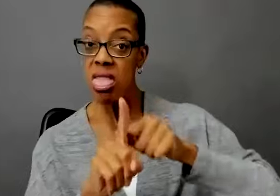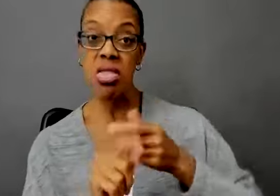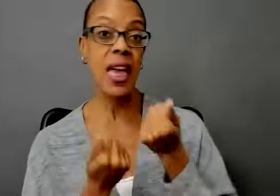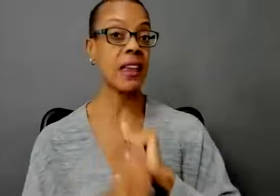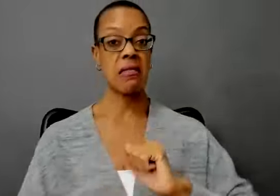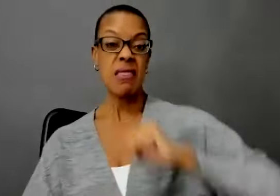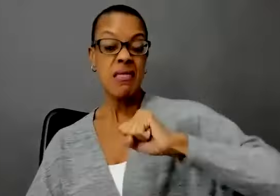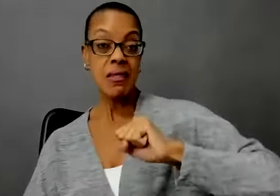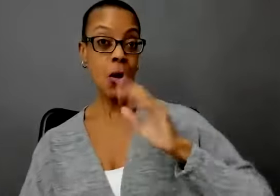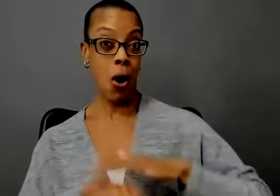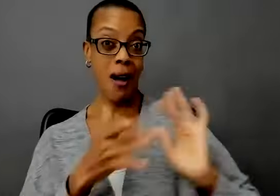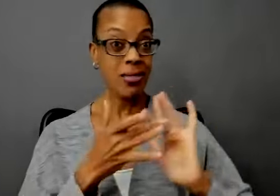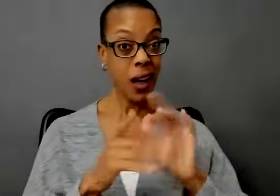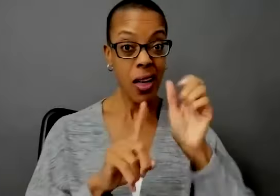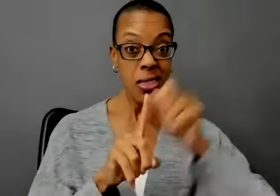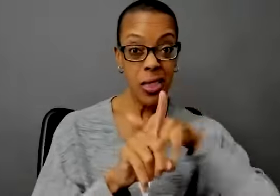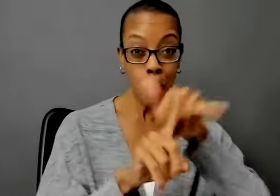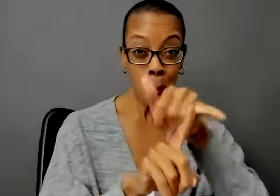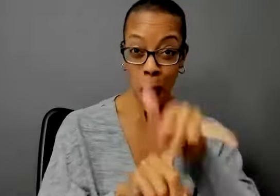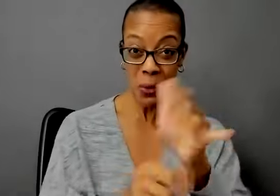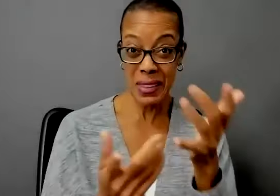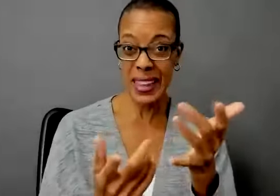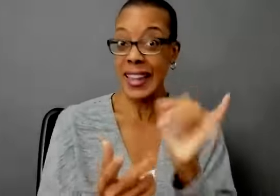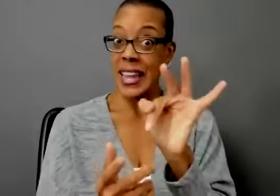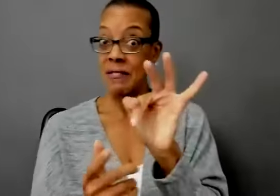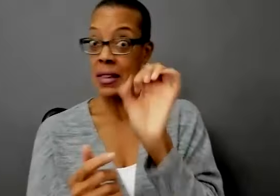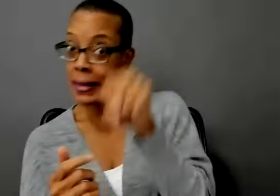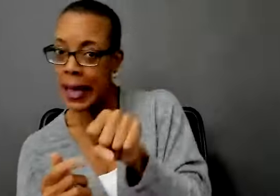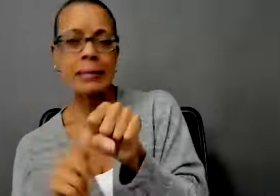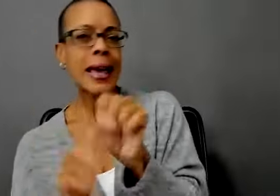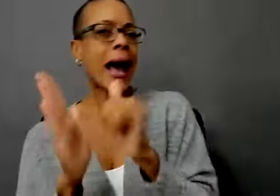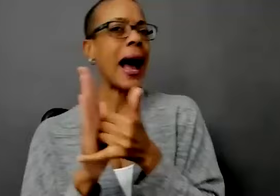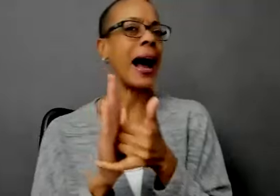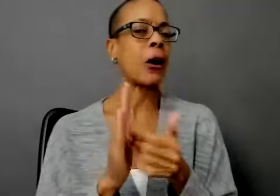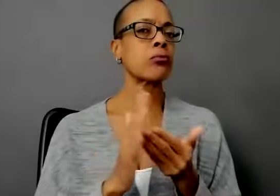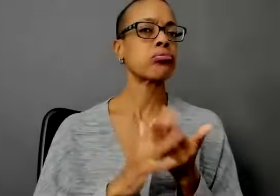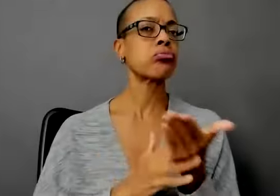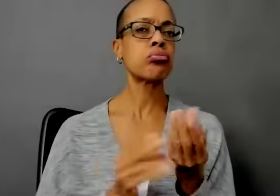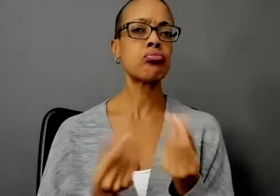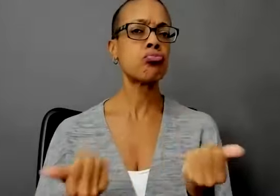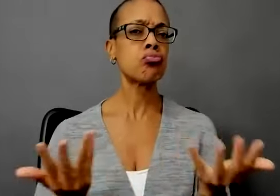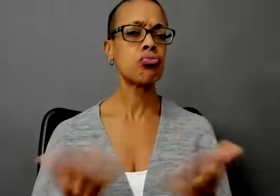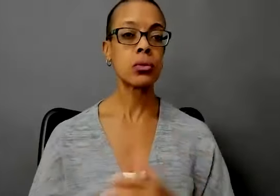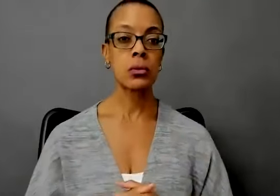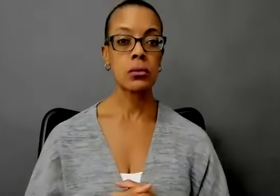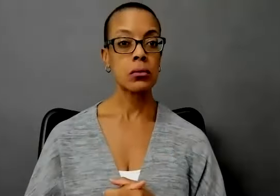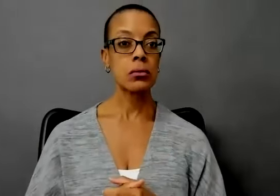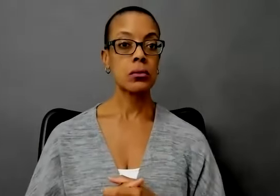so, how did you navigate some of that? Honestly, it was kind of very